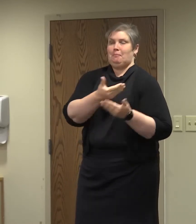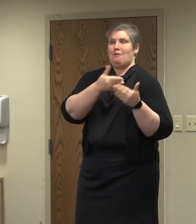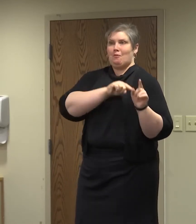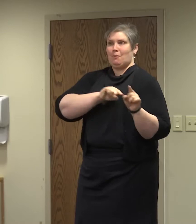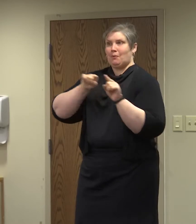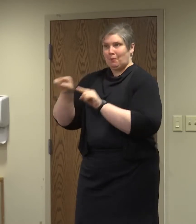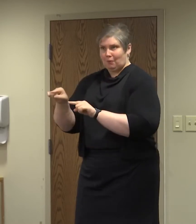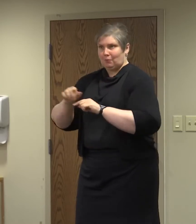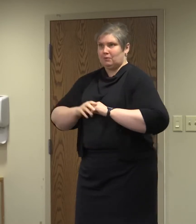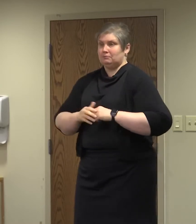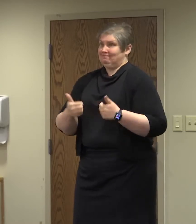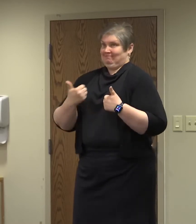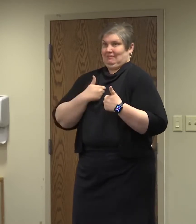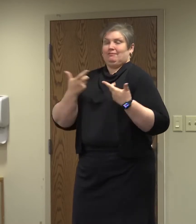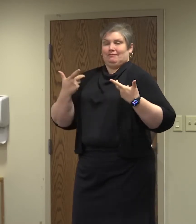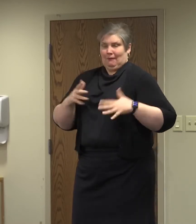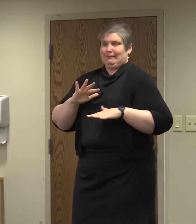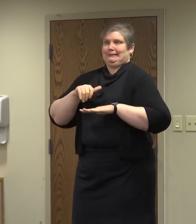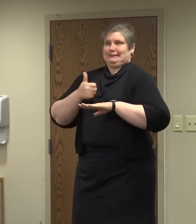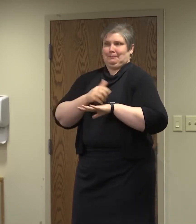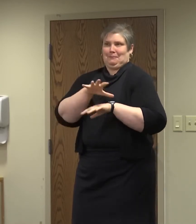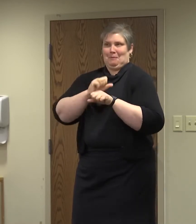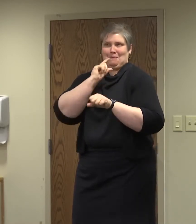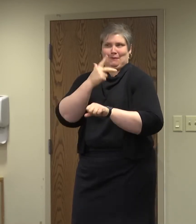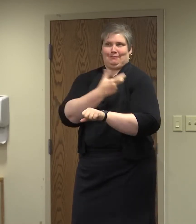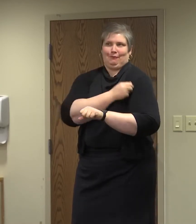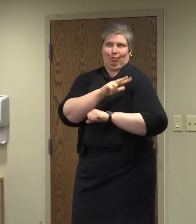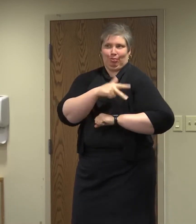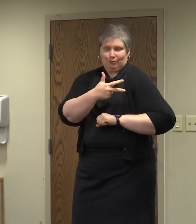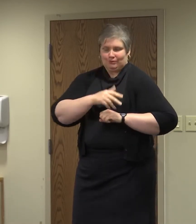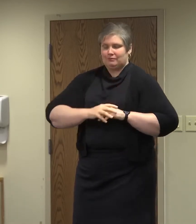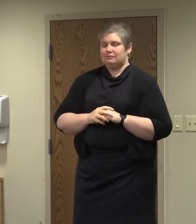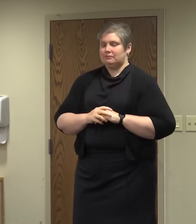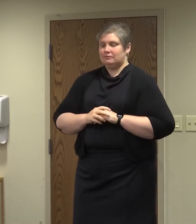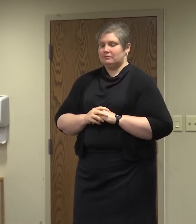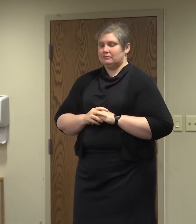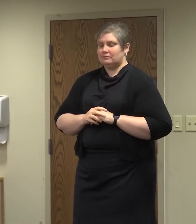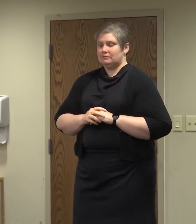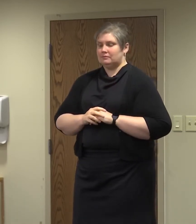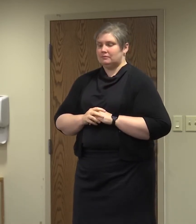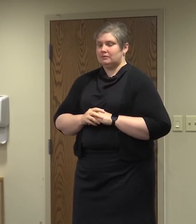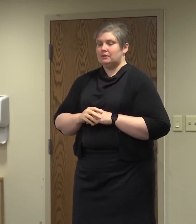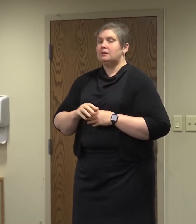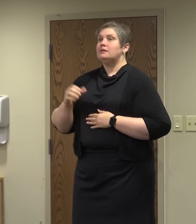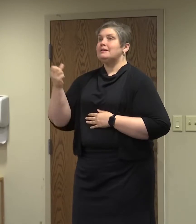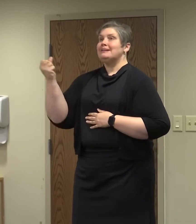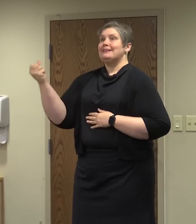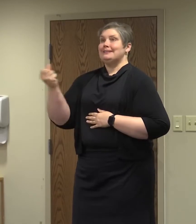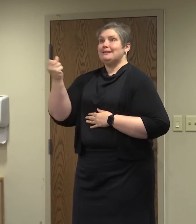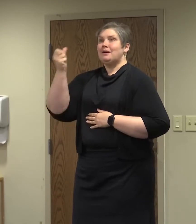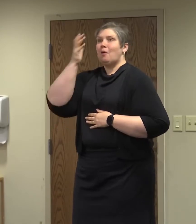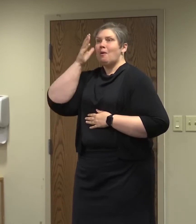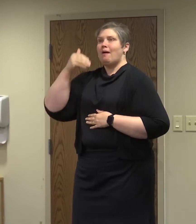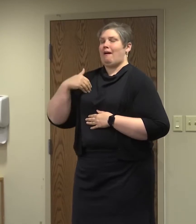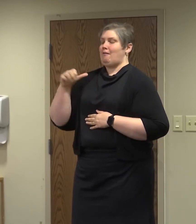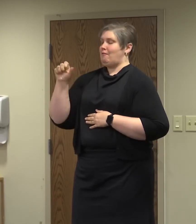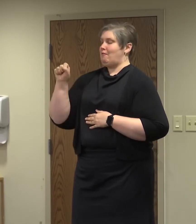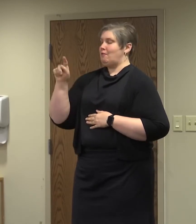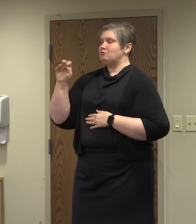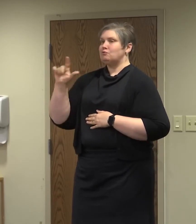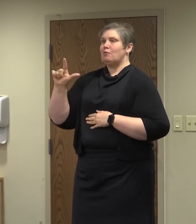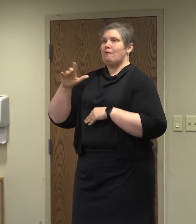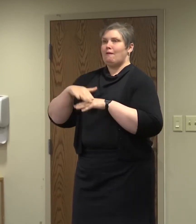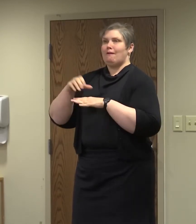that they are celebrating again as safely as possible. Also, Stroll on State is Saturday. I'm glad that it's